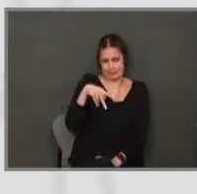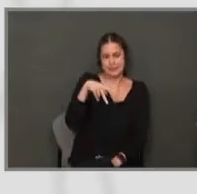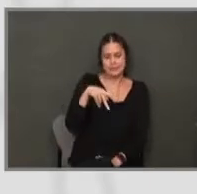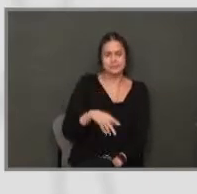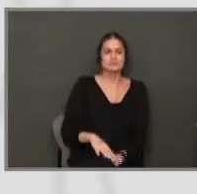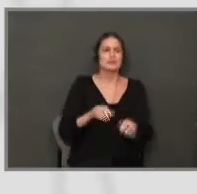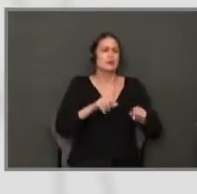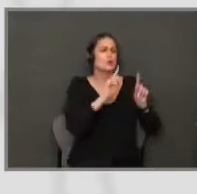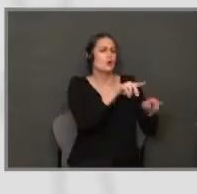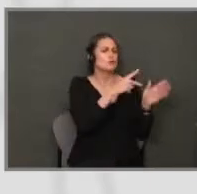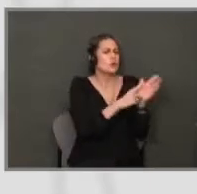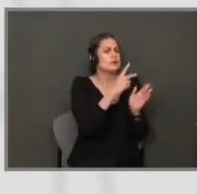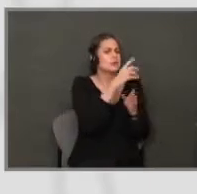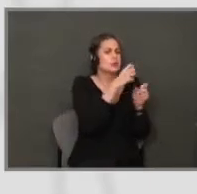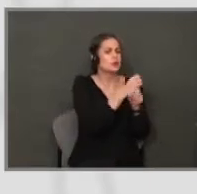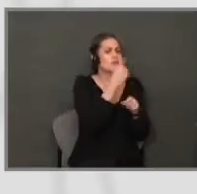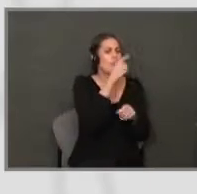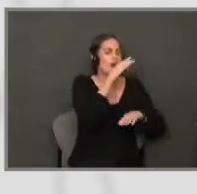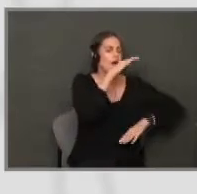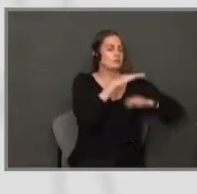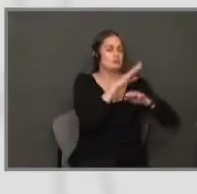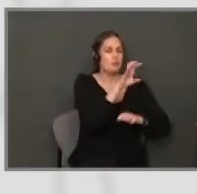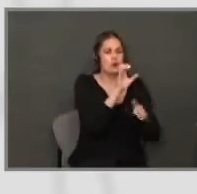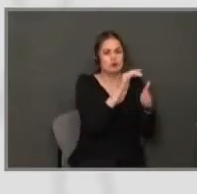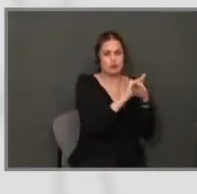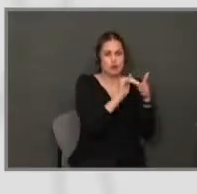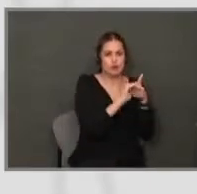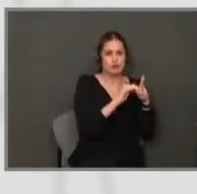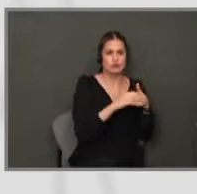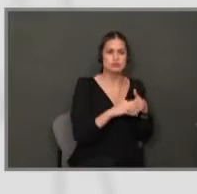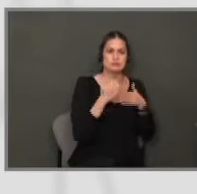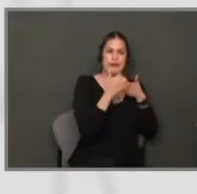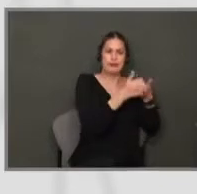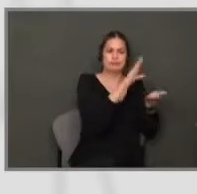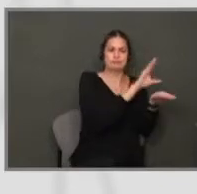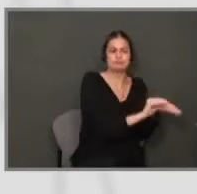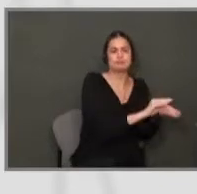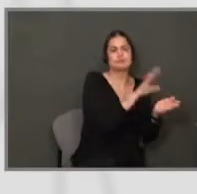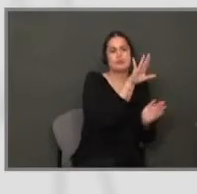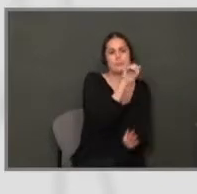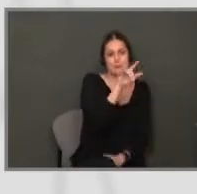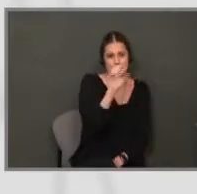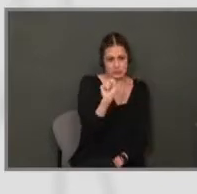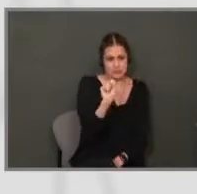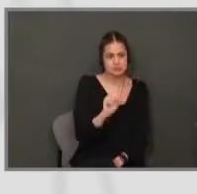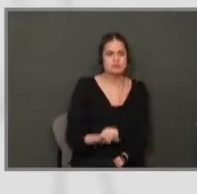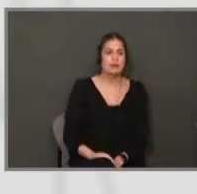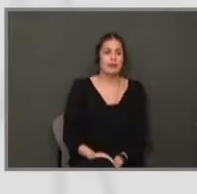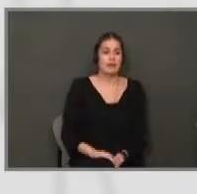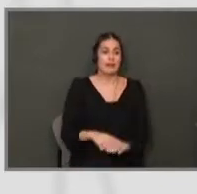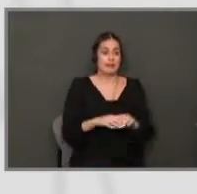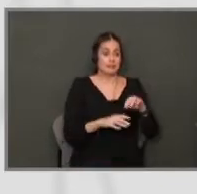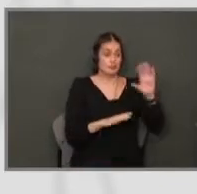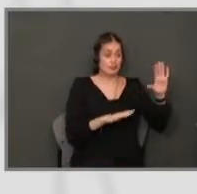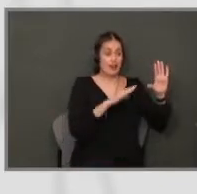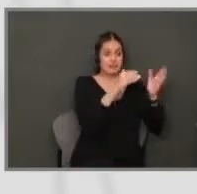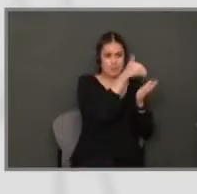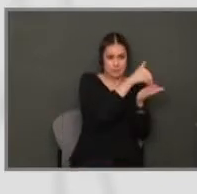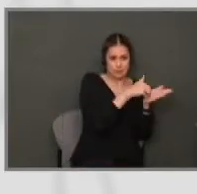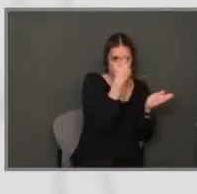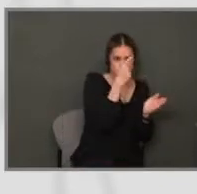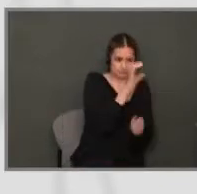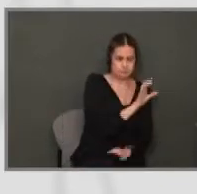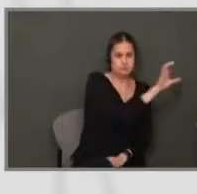year for up to $400 in credit towards bills. And then the balance of the money, the $45 million,